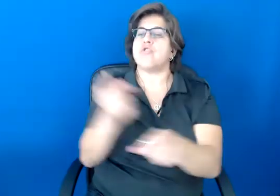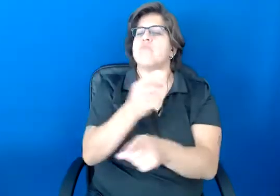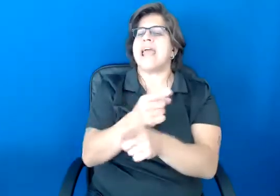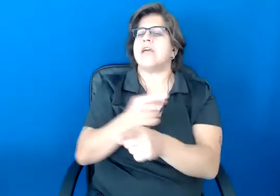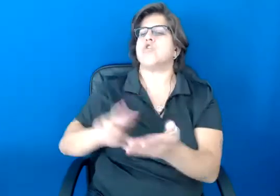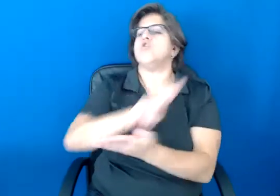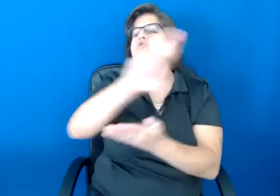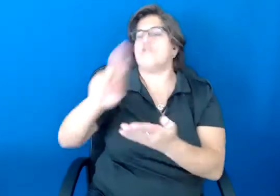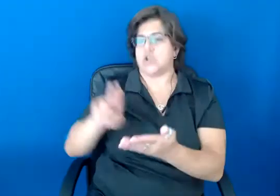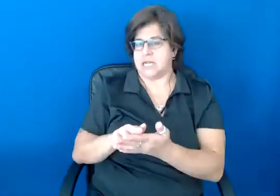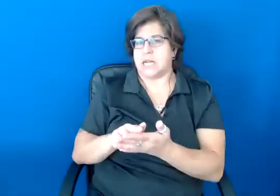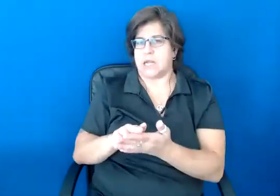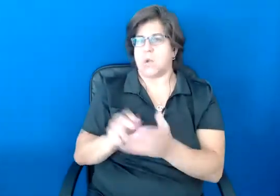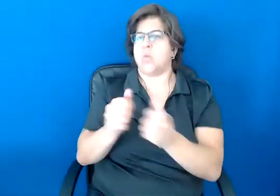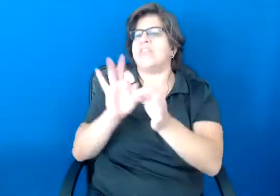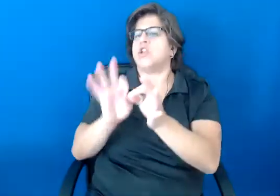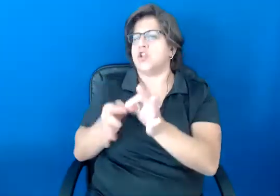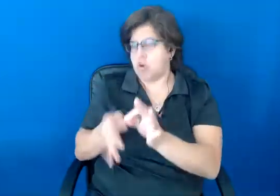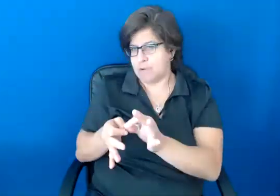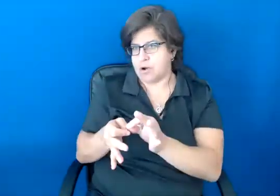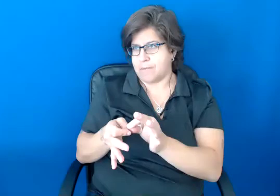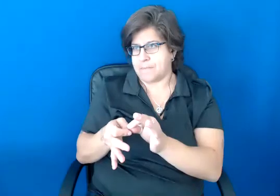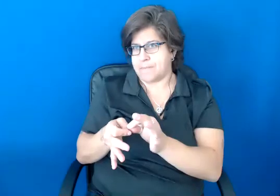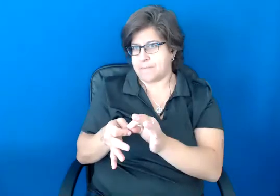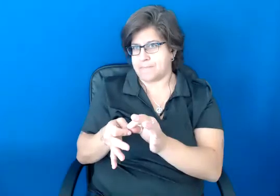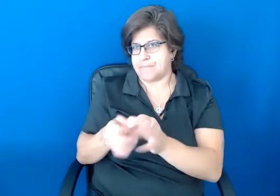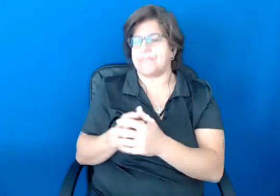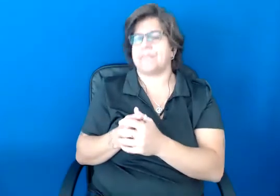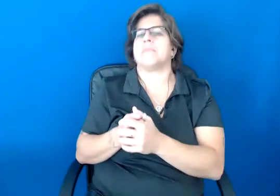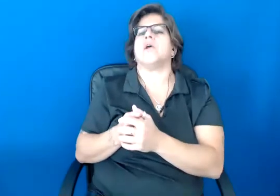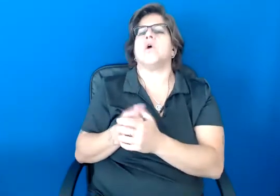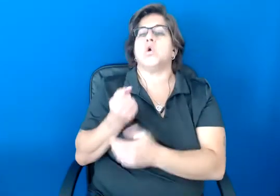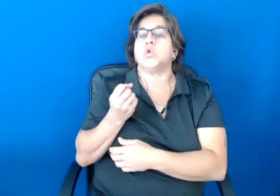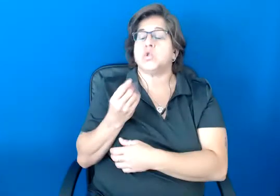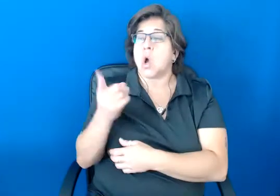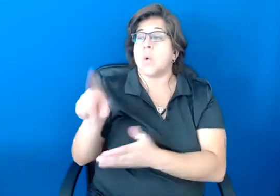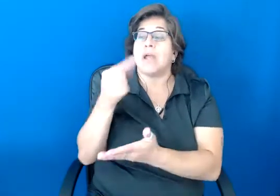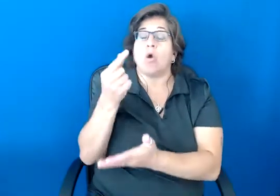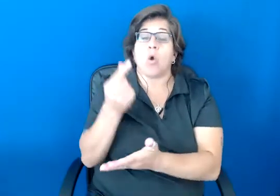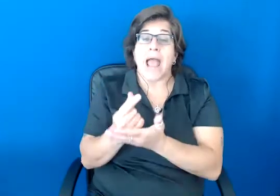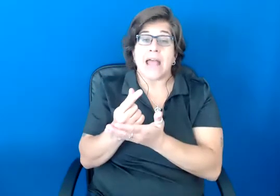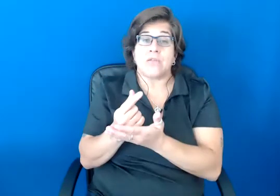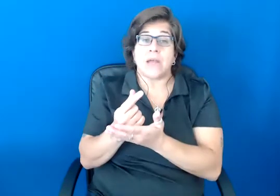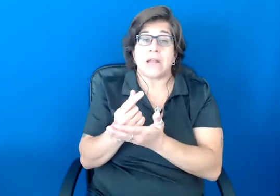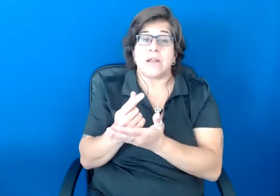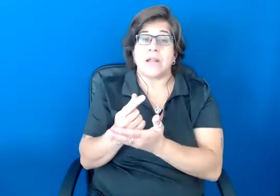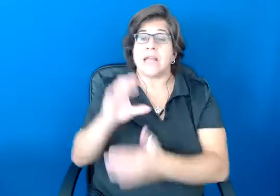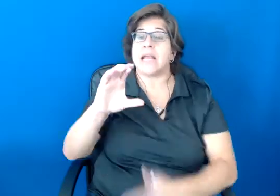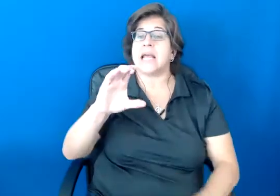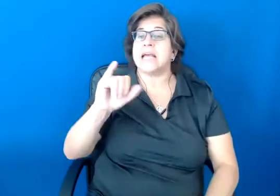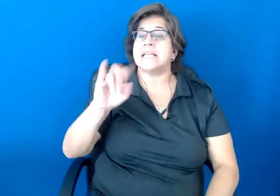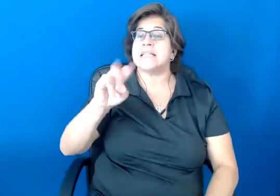university and with an interpreter. So he ended up graduating. He is a